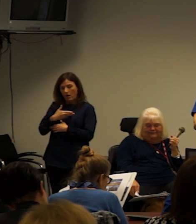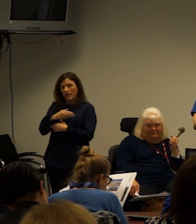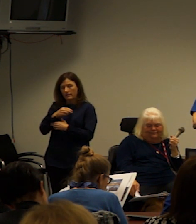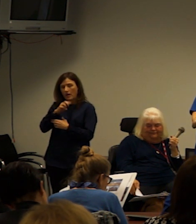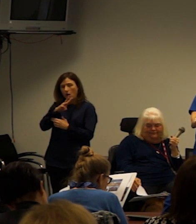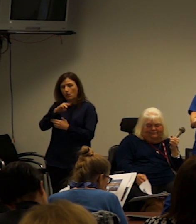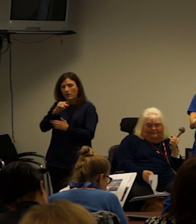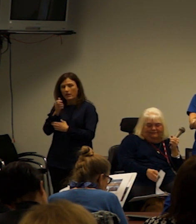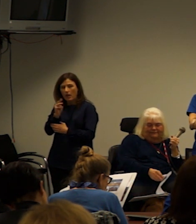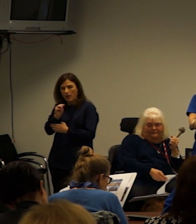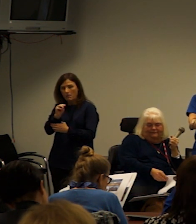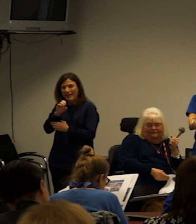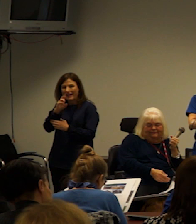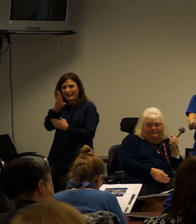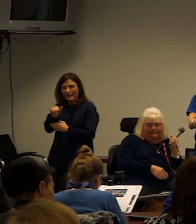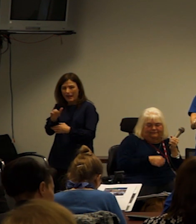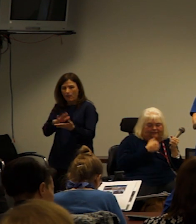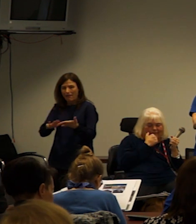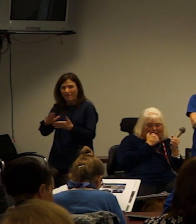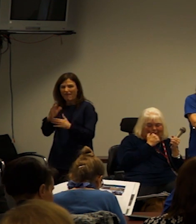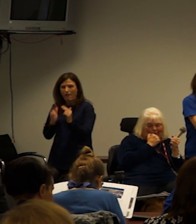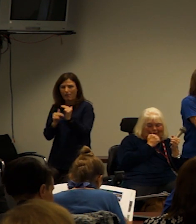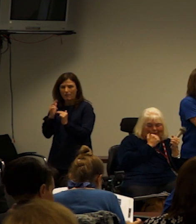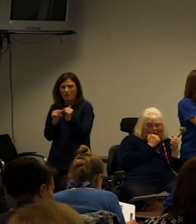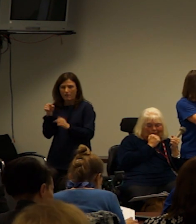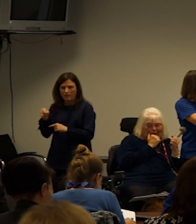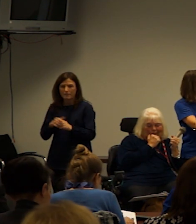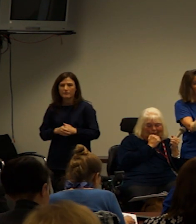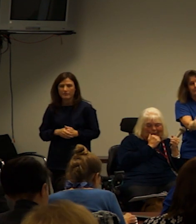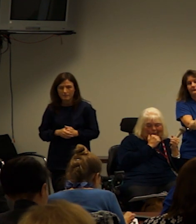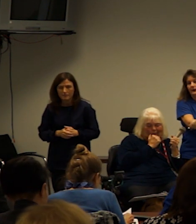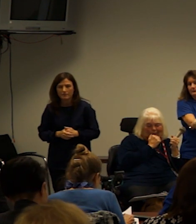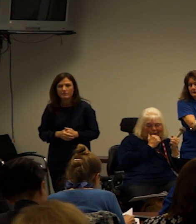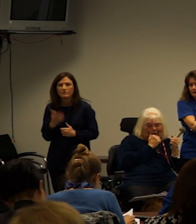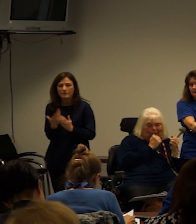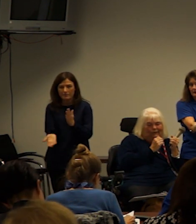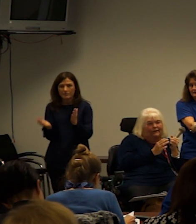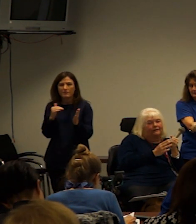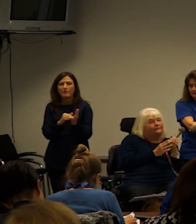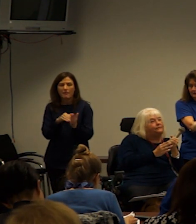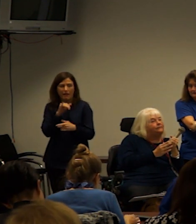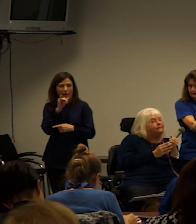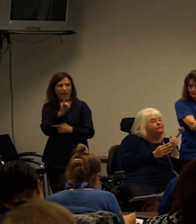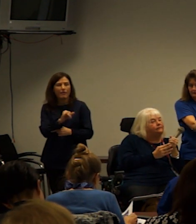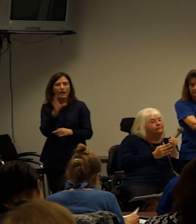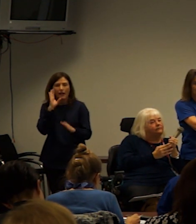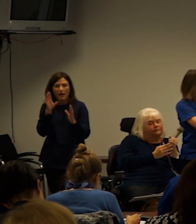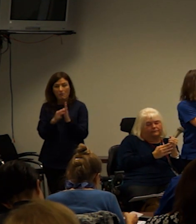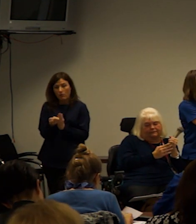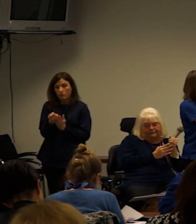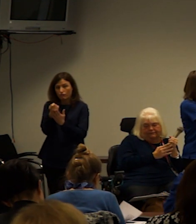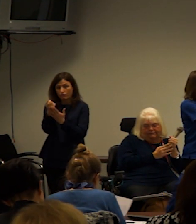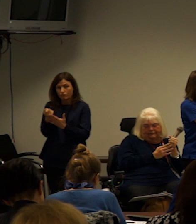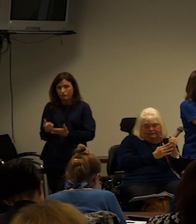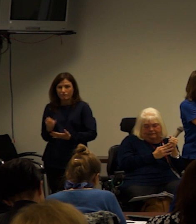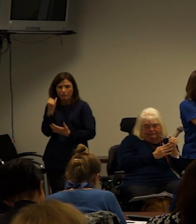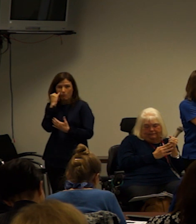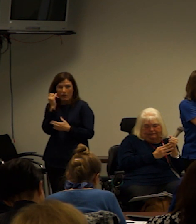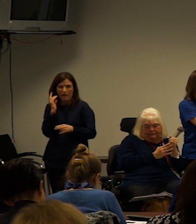College building. Okay. Again, that picture can also be left out if you're in a hurry.